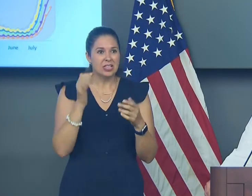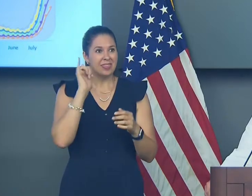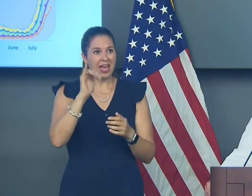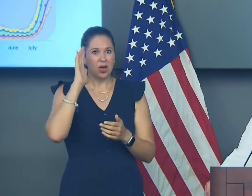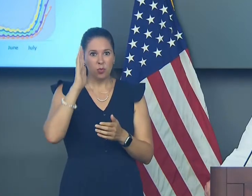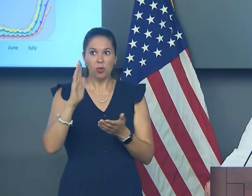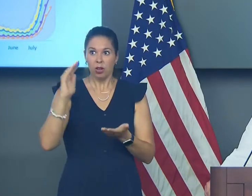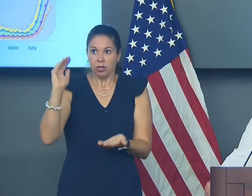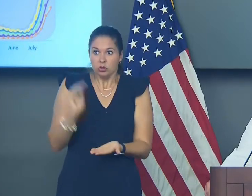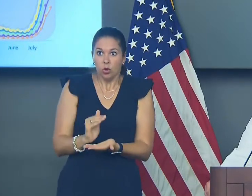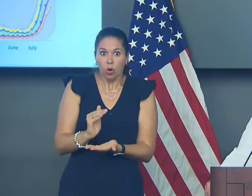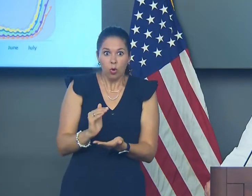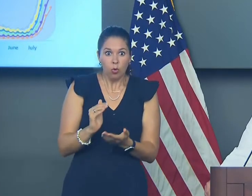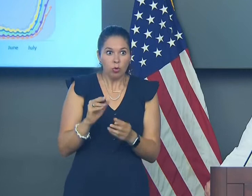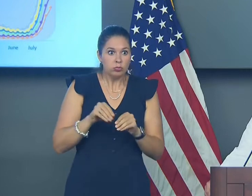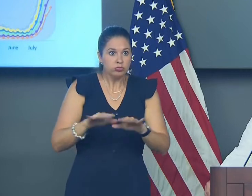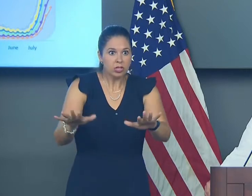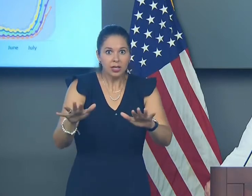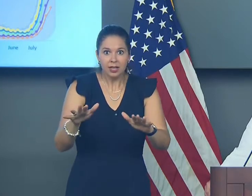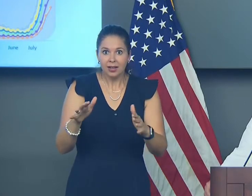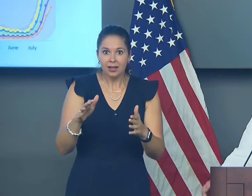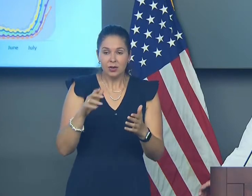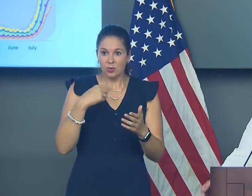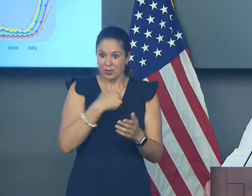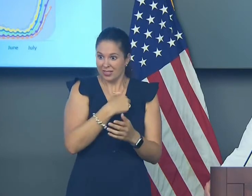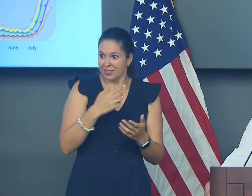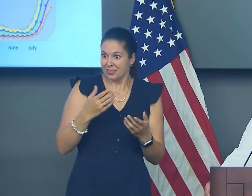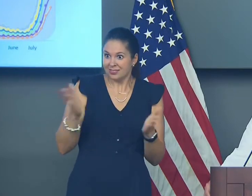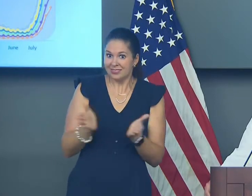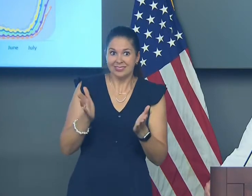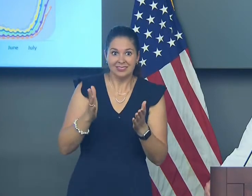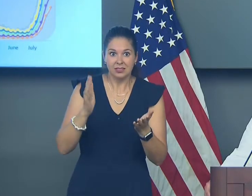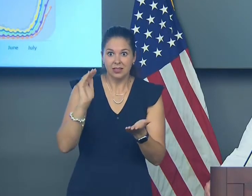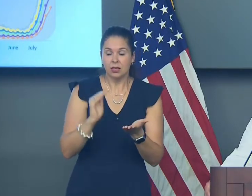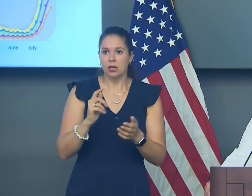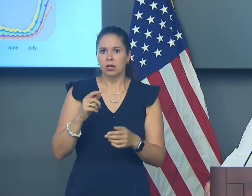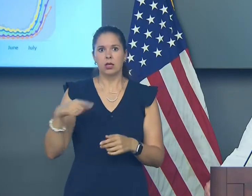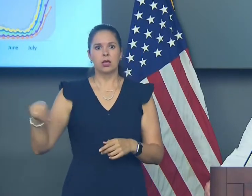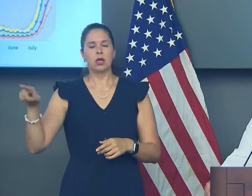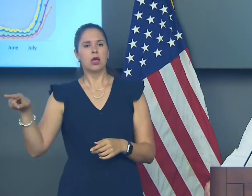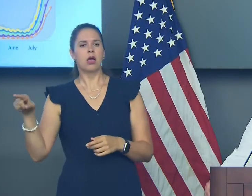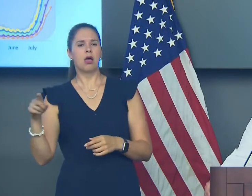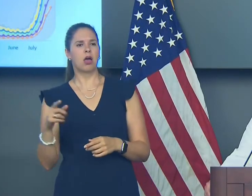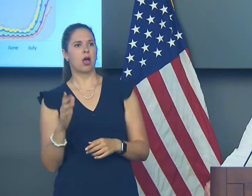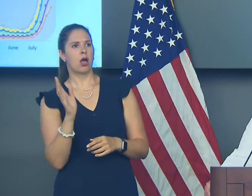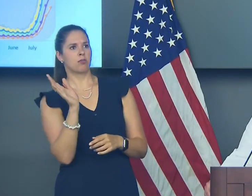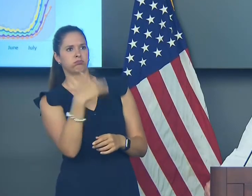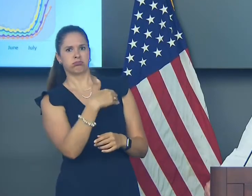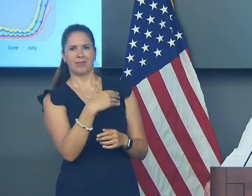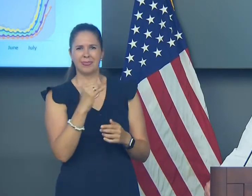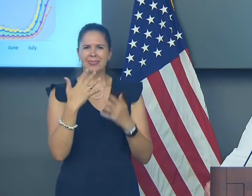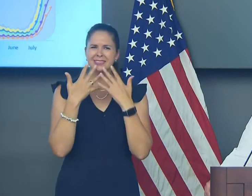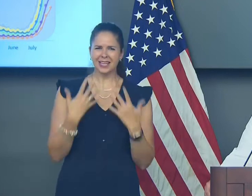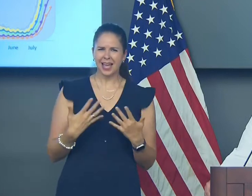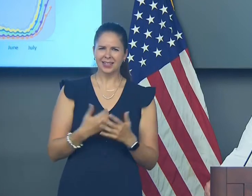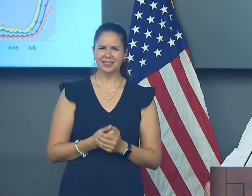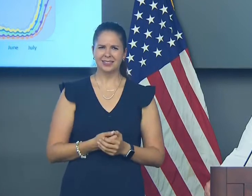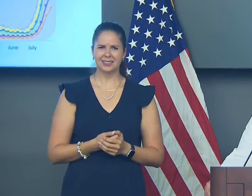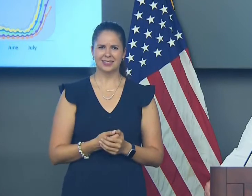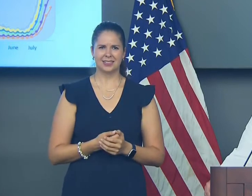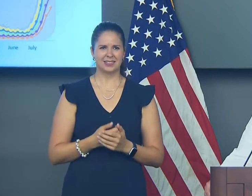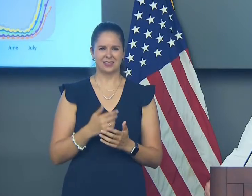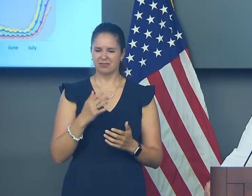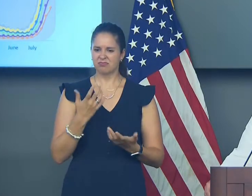at a time when we need it more than at any other time in this pandemic. It is sad.